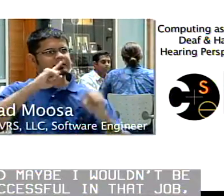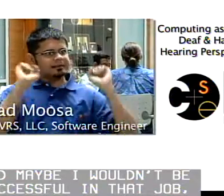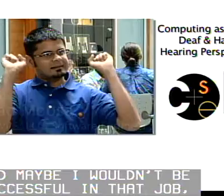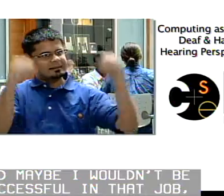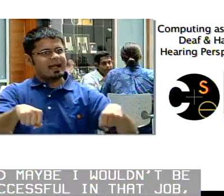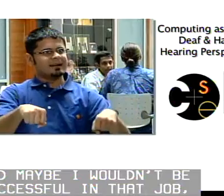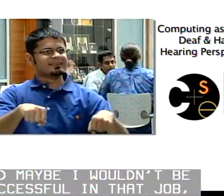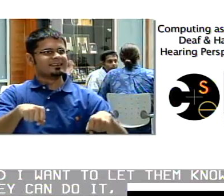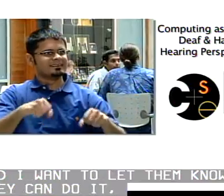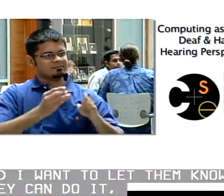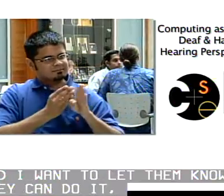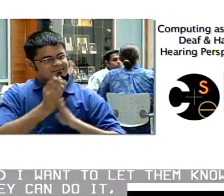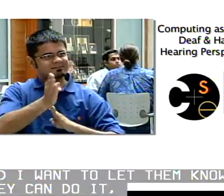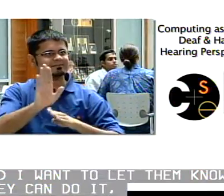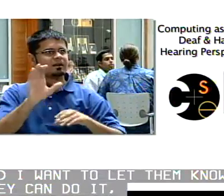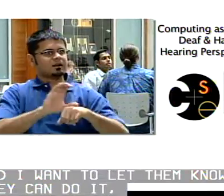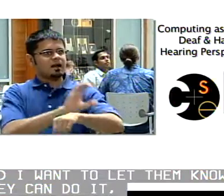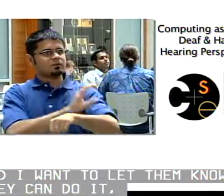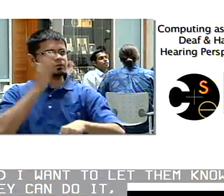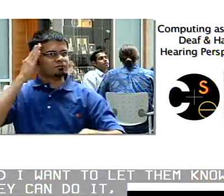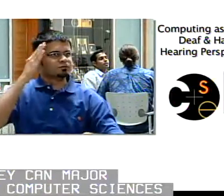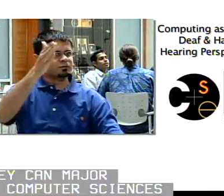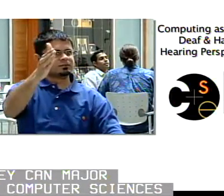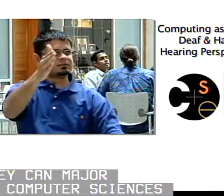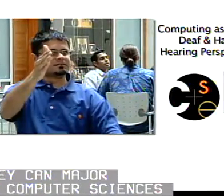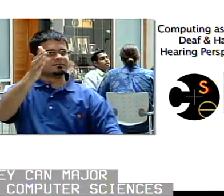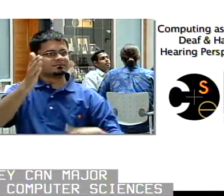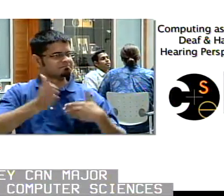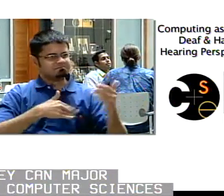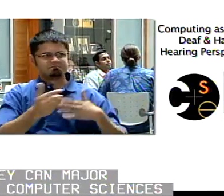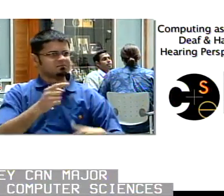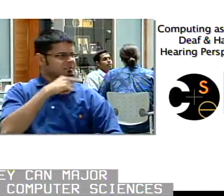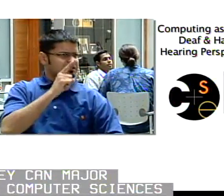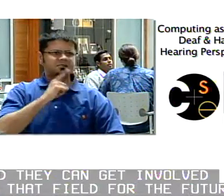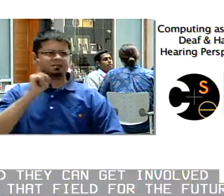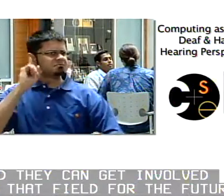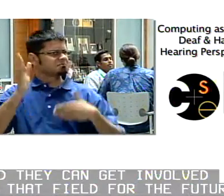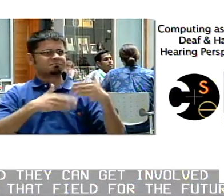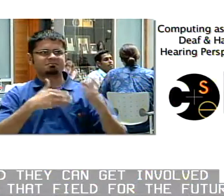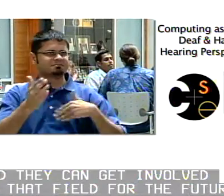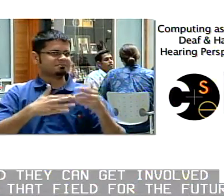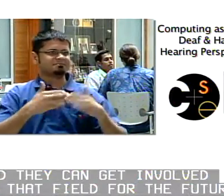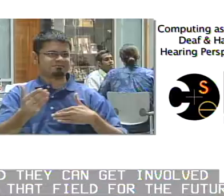that job. And I want to let them know they can do it. They can major in computer sciences and they can get involved in that field for the future.